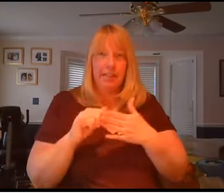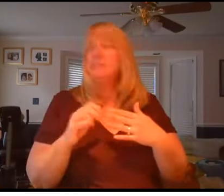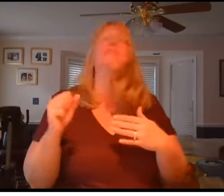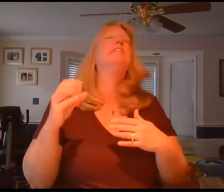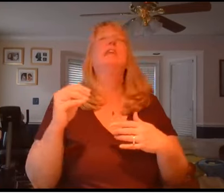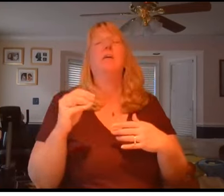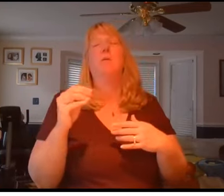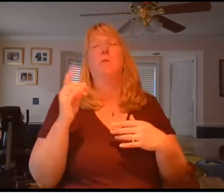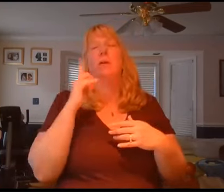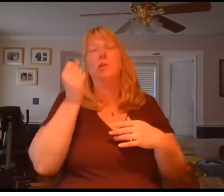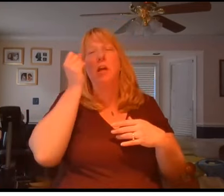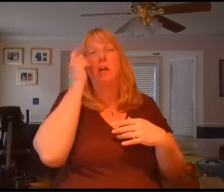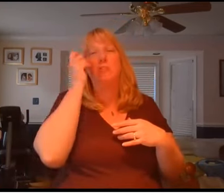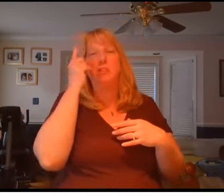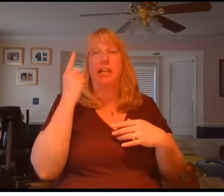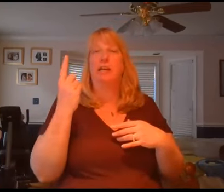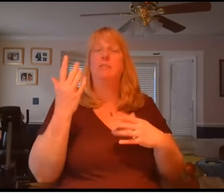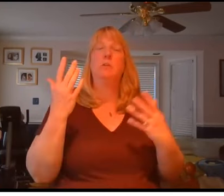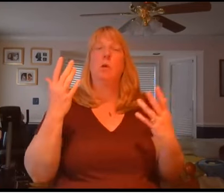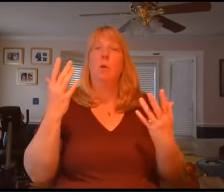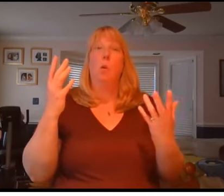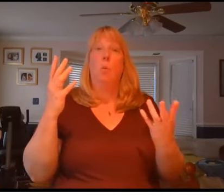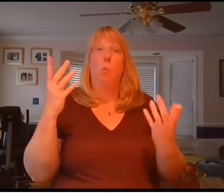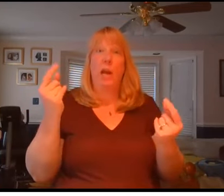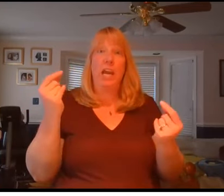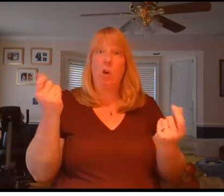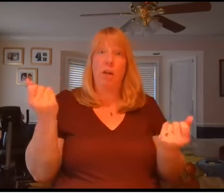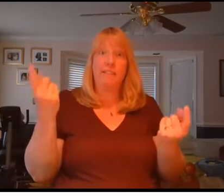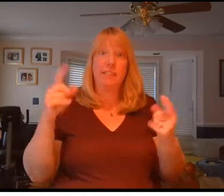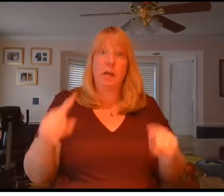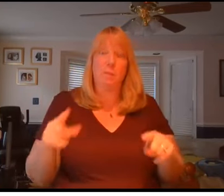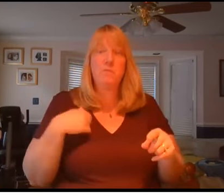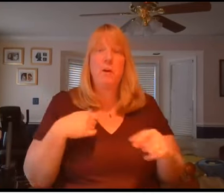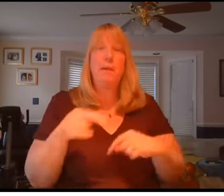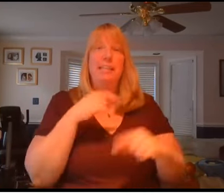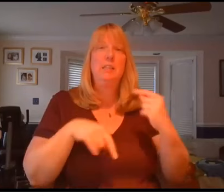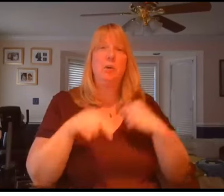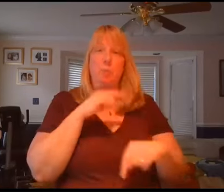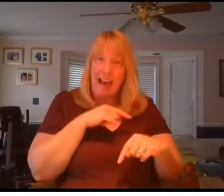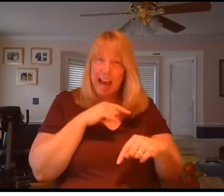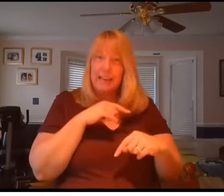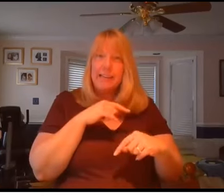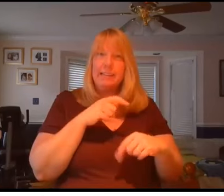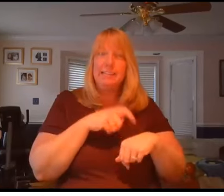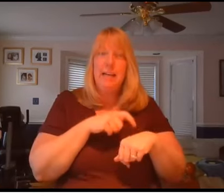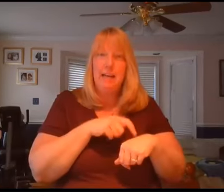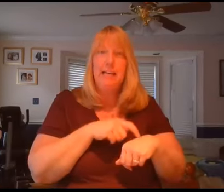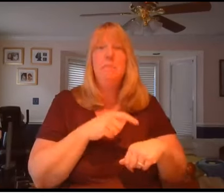Also, how to develop these at the same time. I want you to understand that what needs to happen